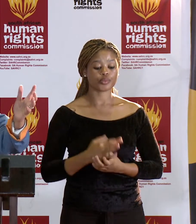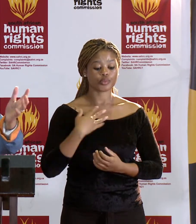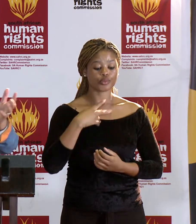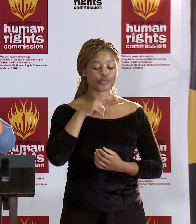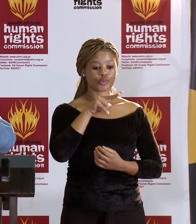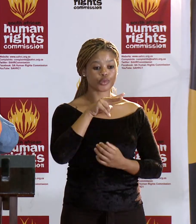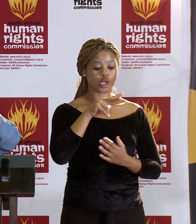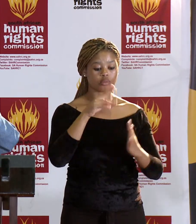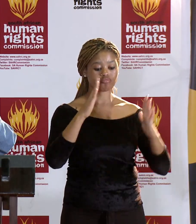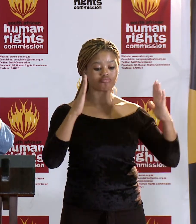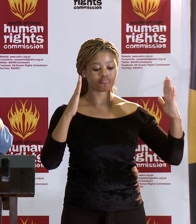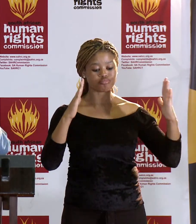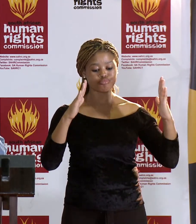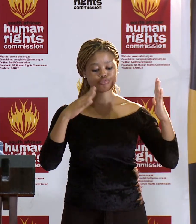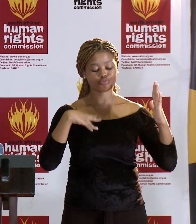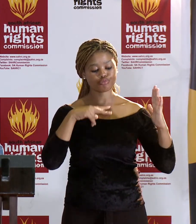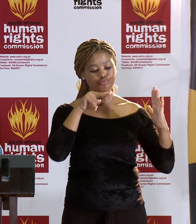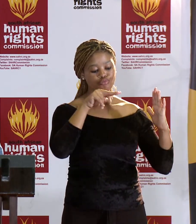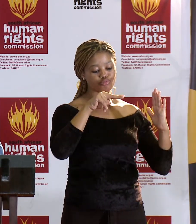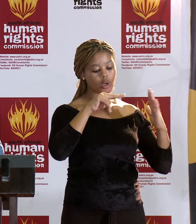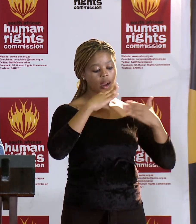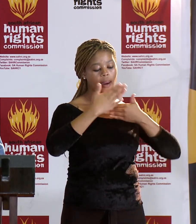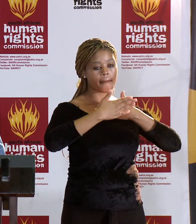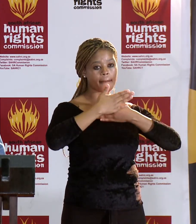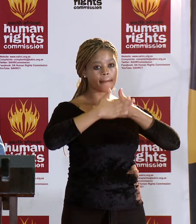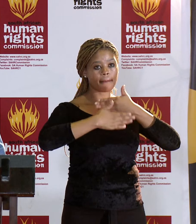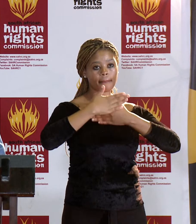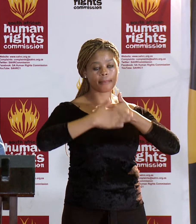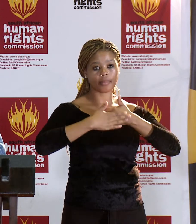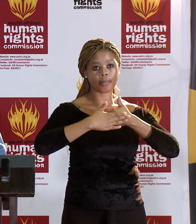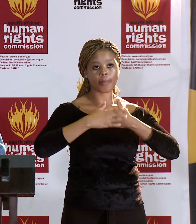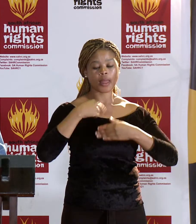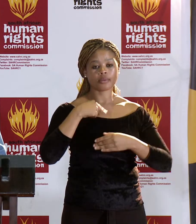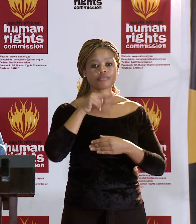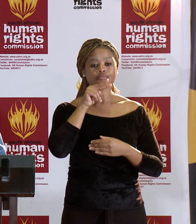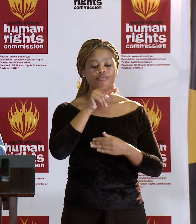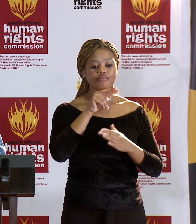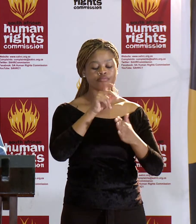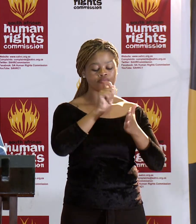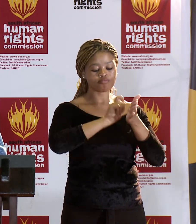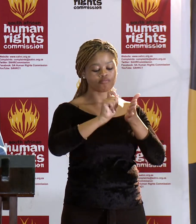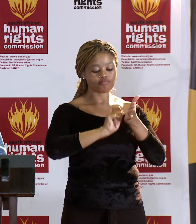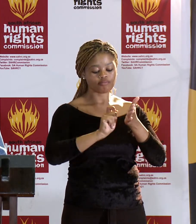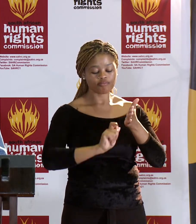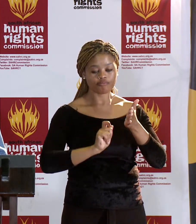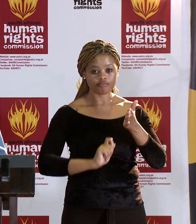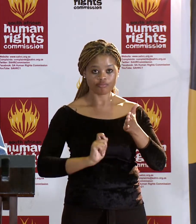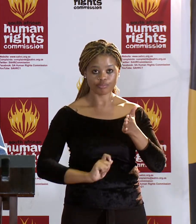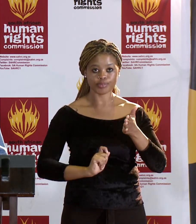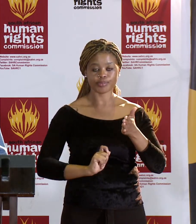canvas and you turn it around and you look behind it, you see scribbled at the back